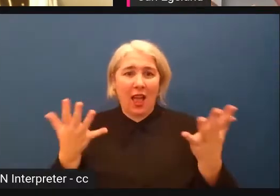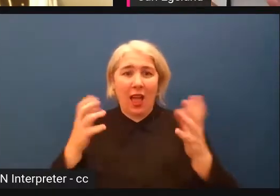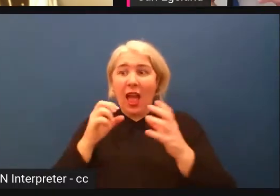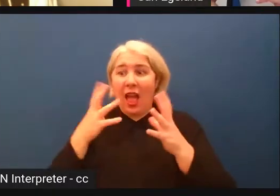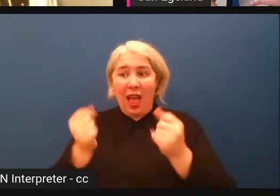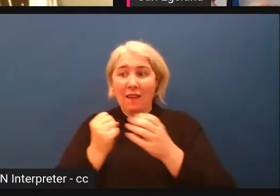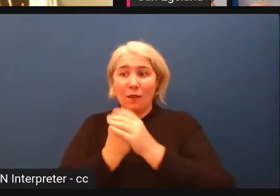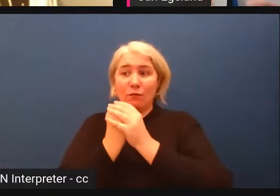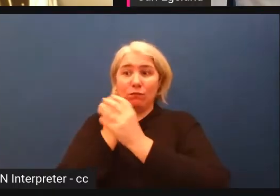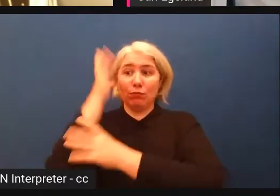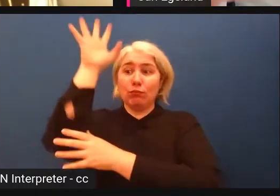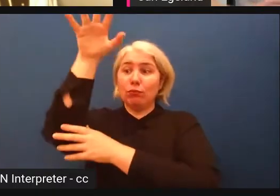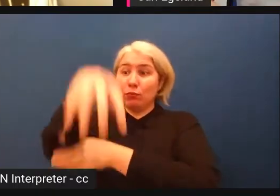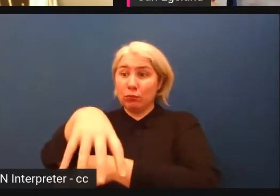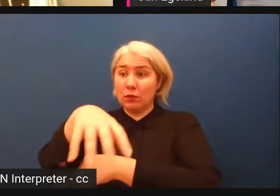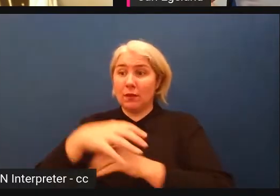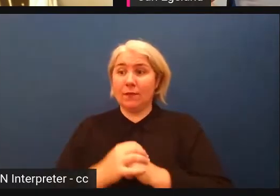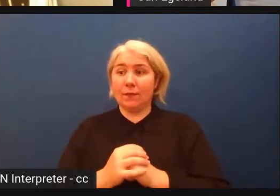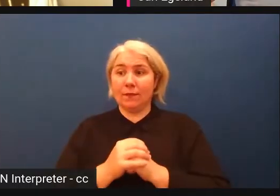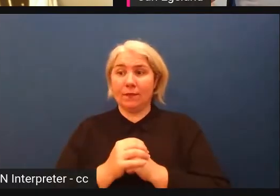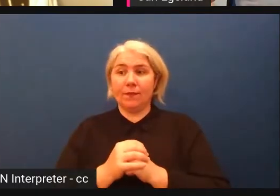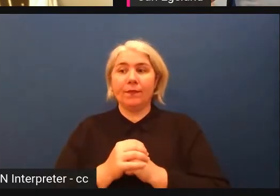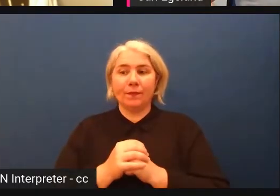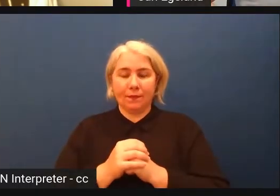demands, criticism.